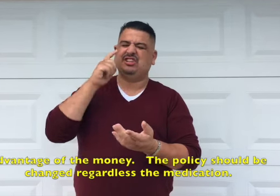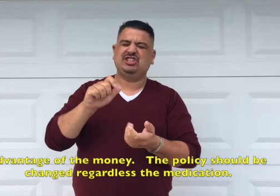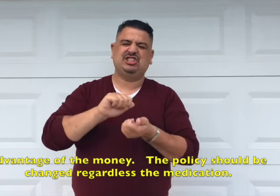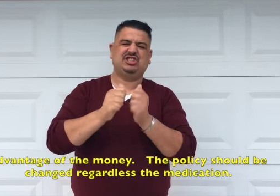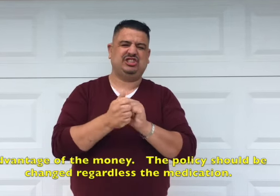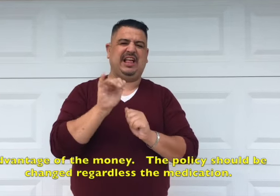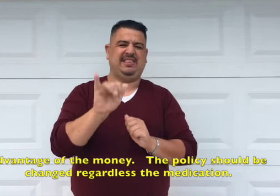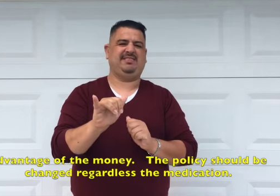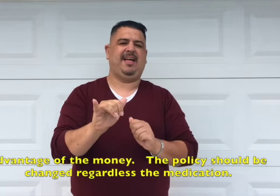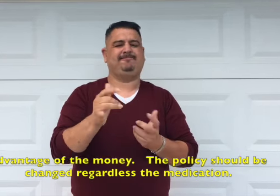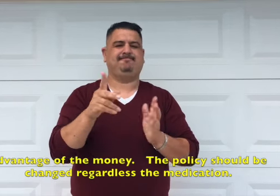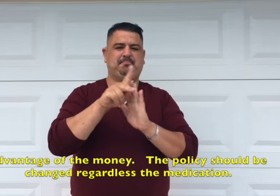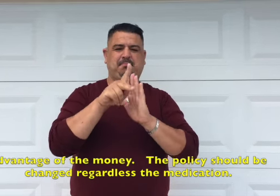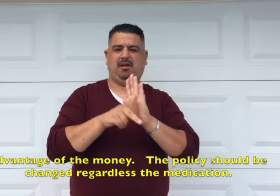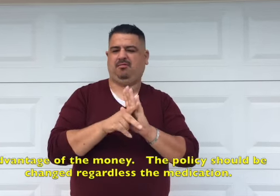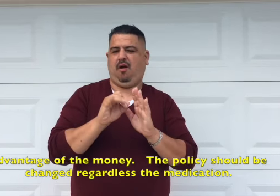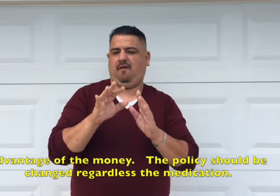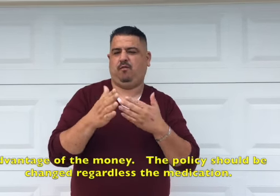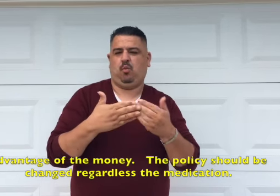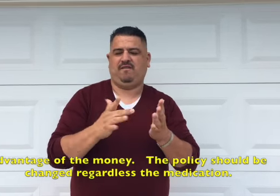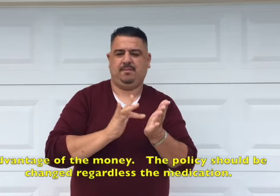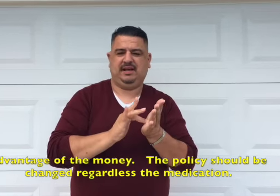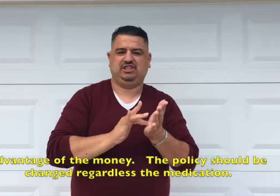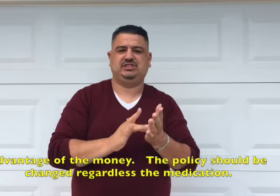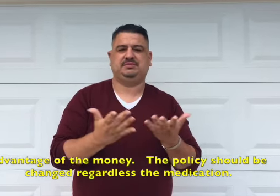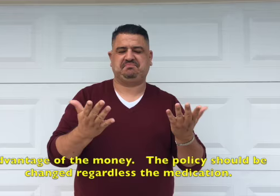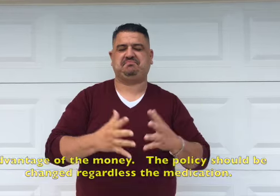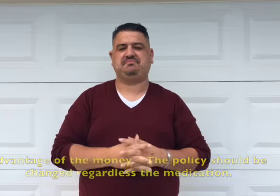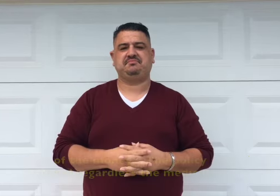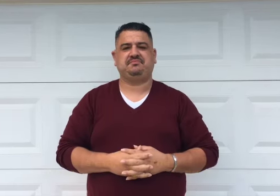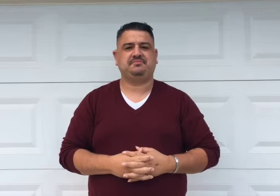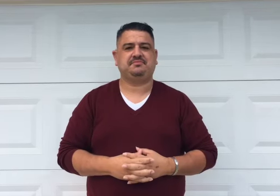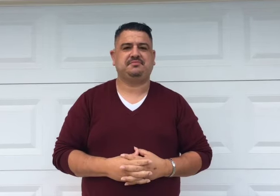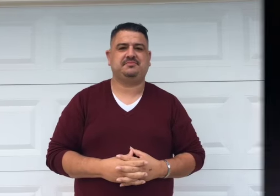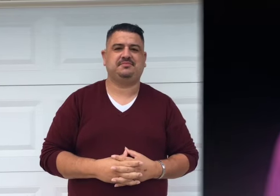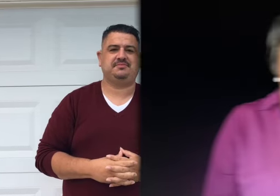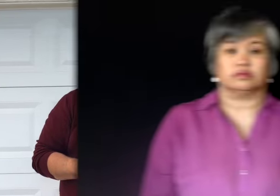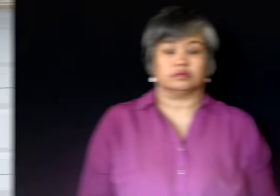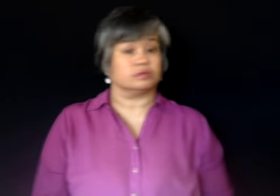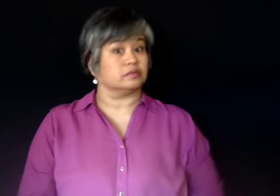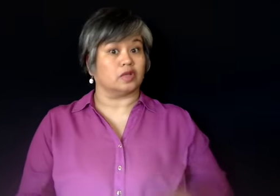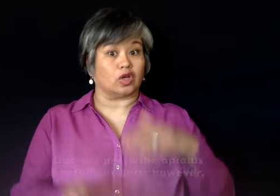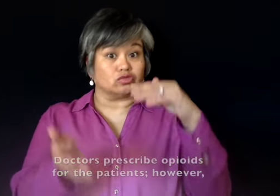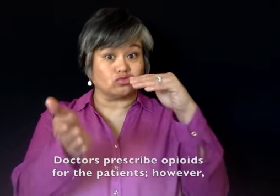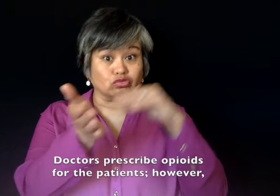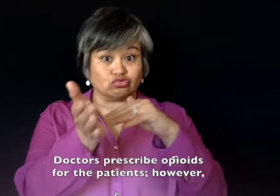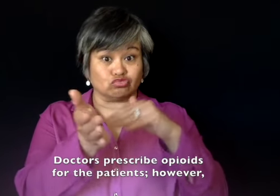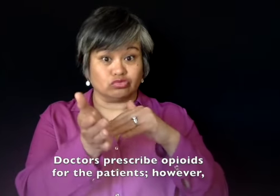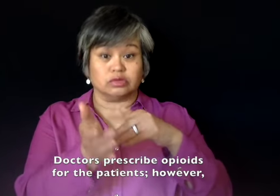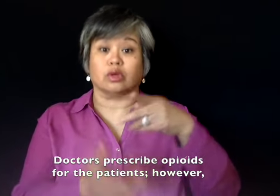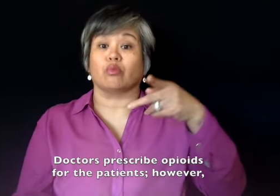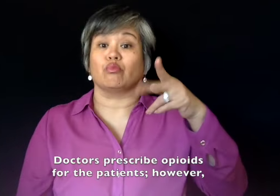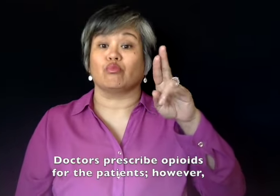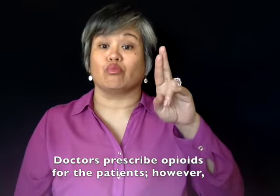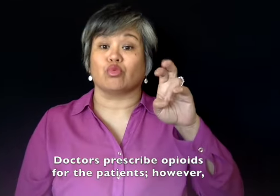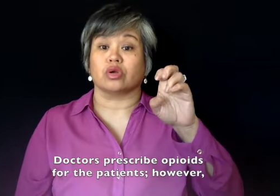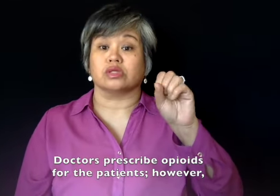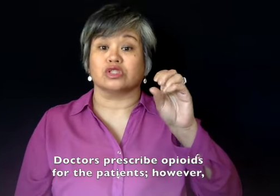of the money. The policy should be changed regardless of medications. Doctors prescribe